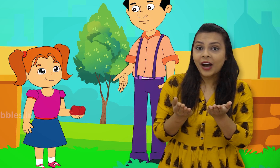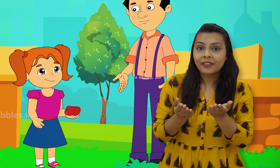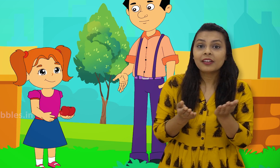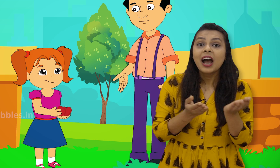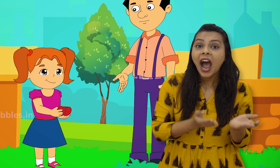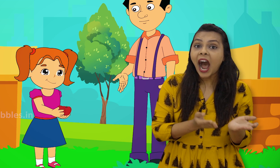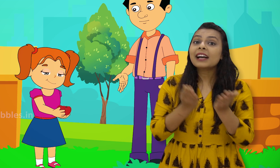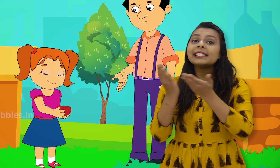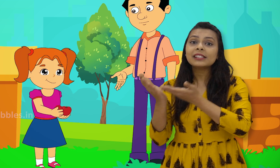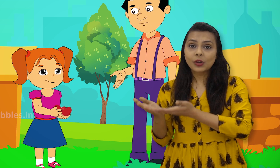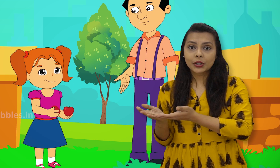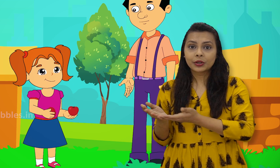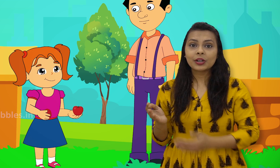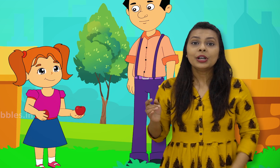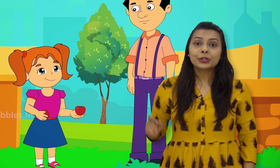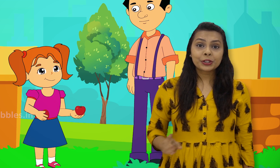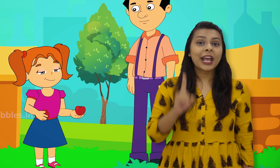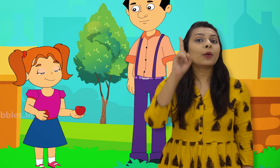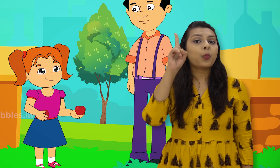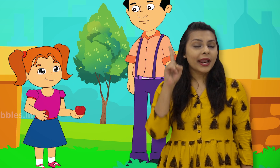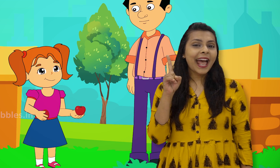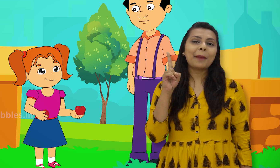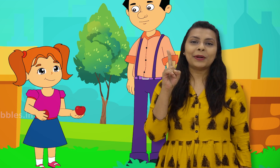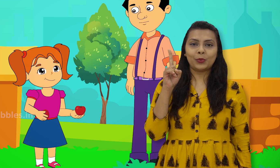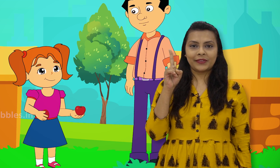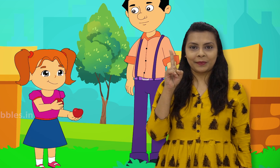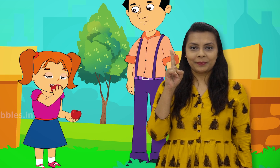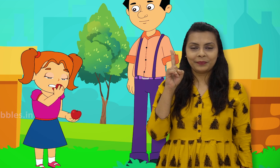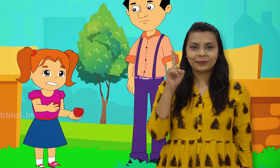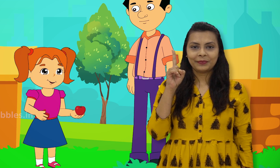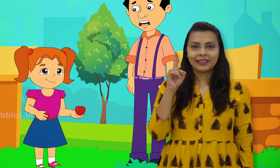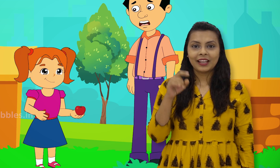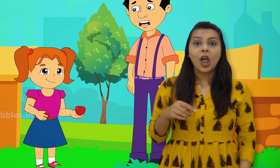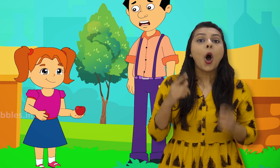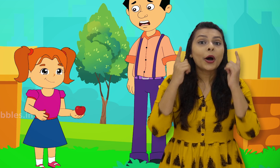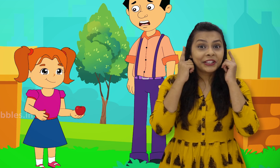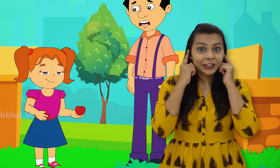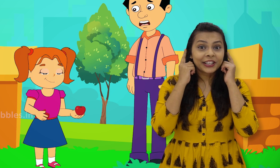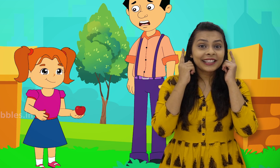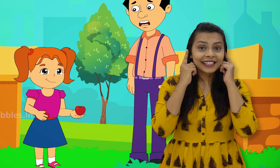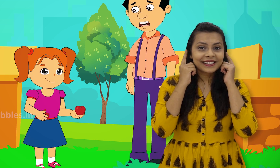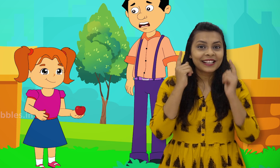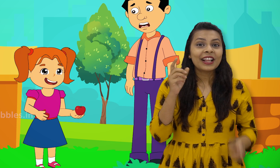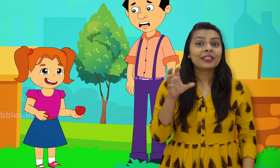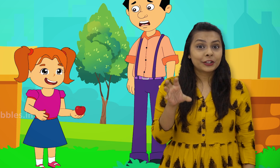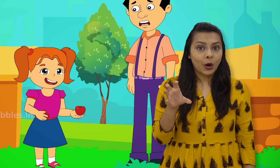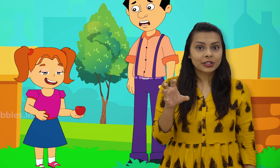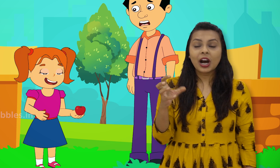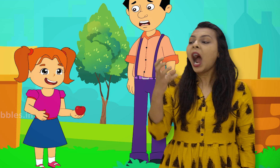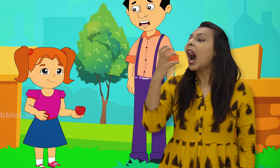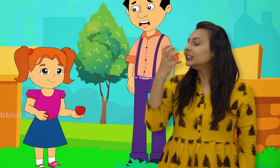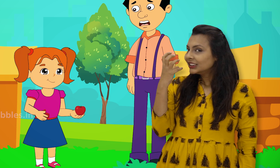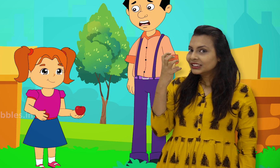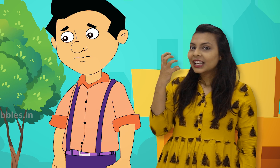The father asked his daughter to share one apple with him. On hearing this, the